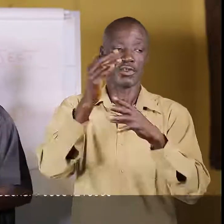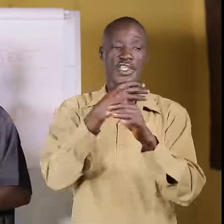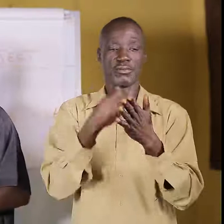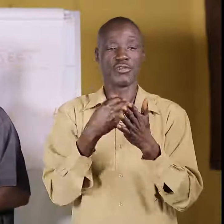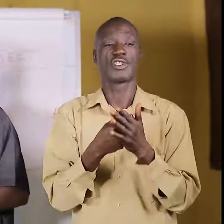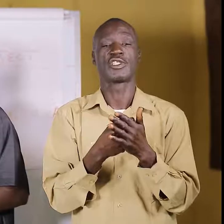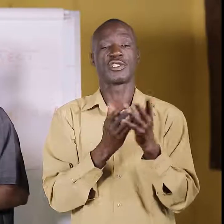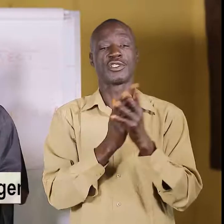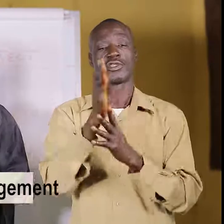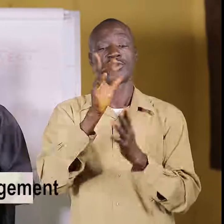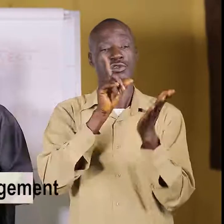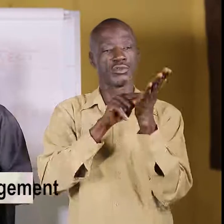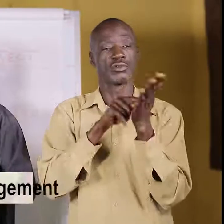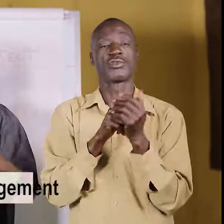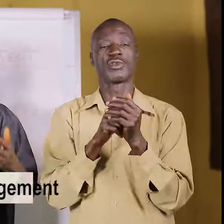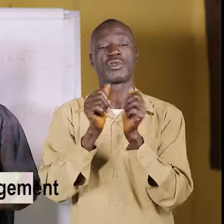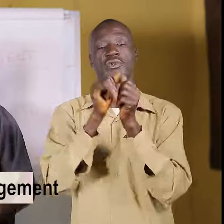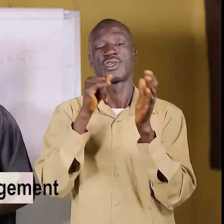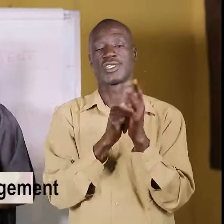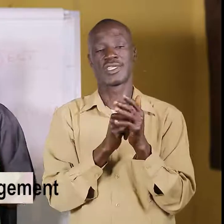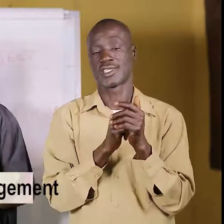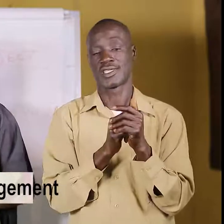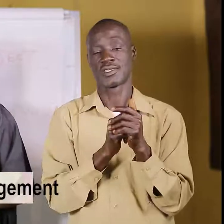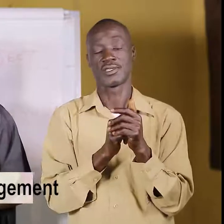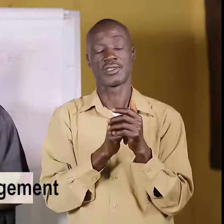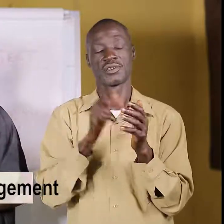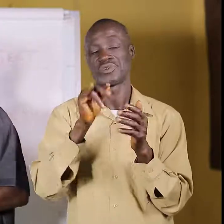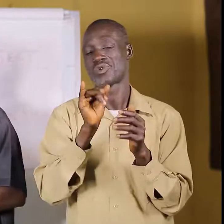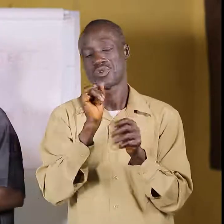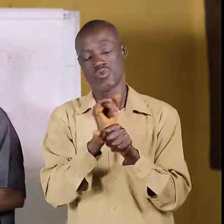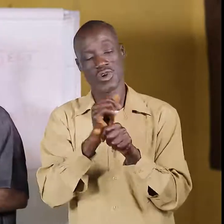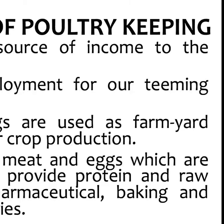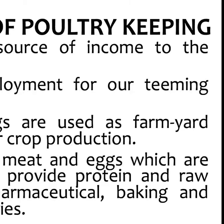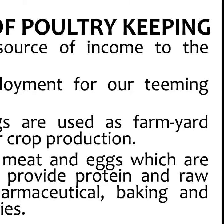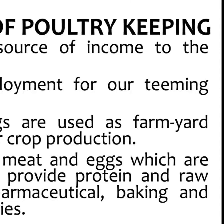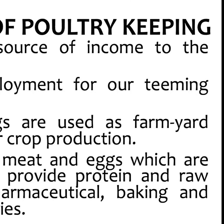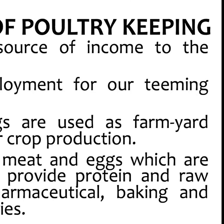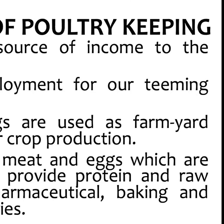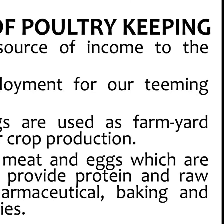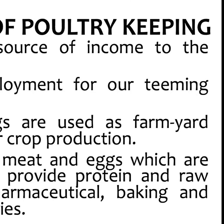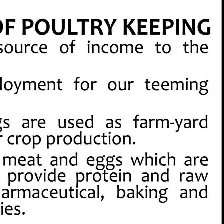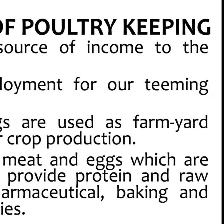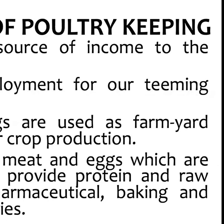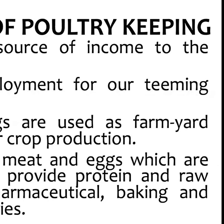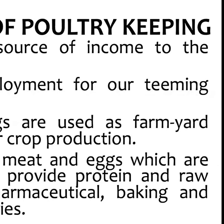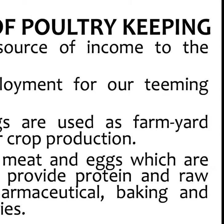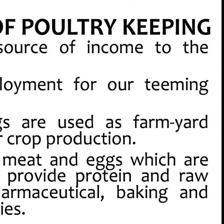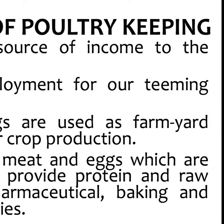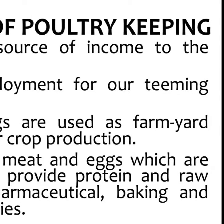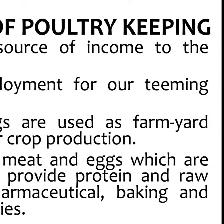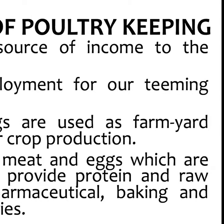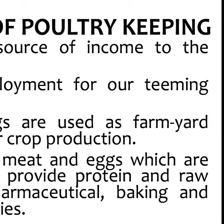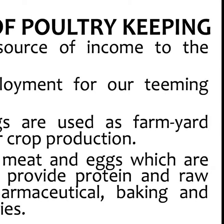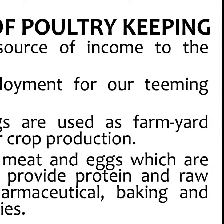poultry, without which they will be unemployed. 2, it